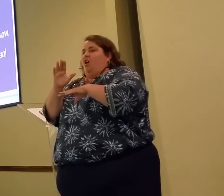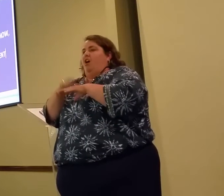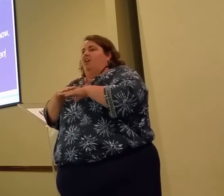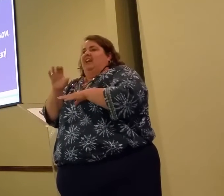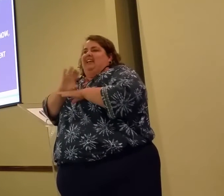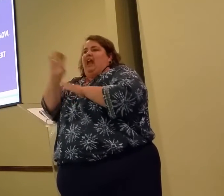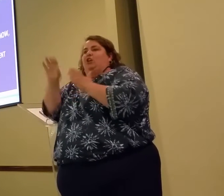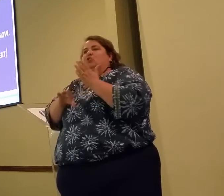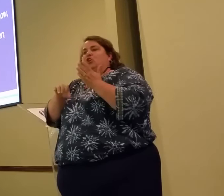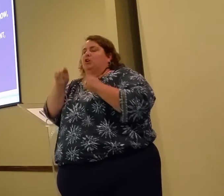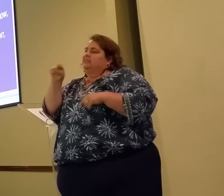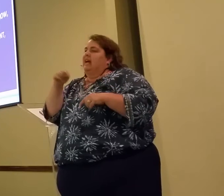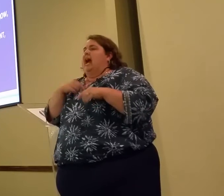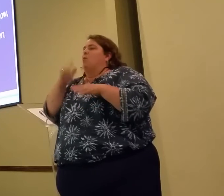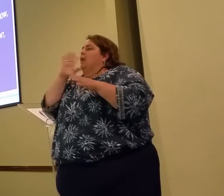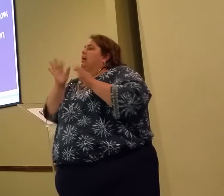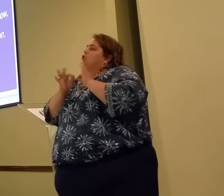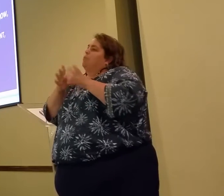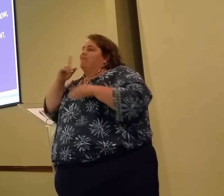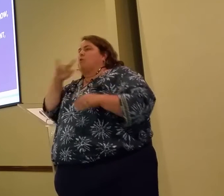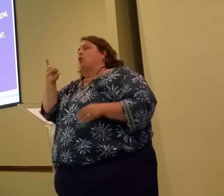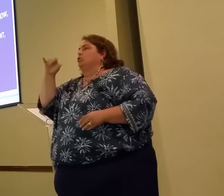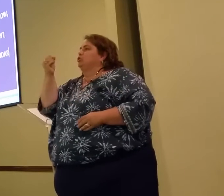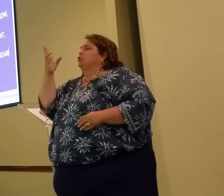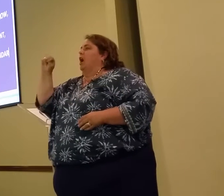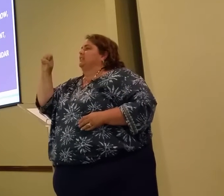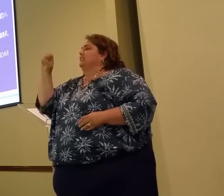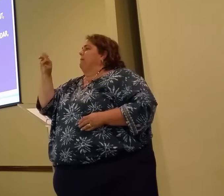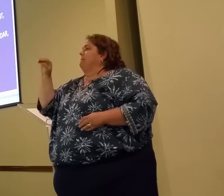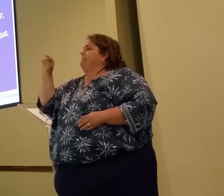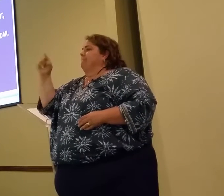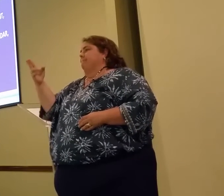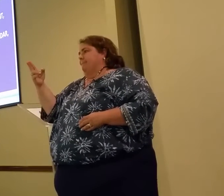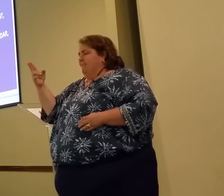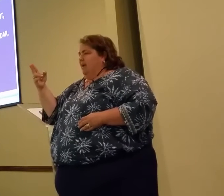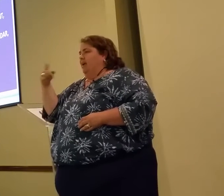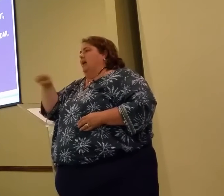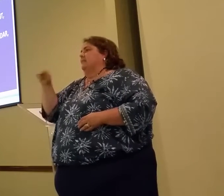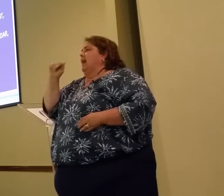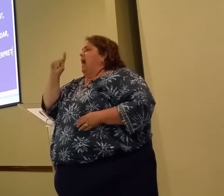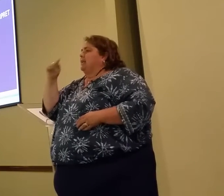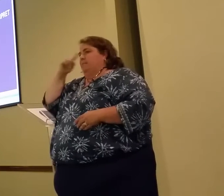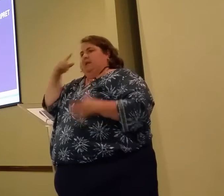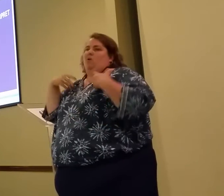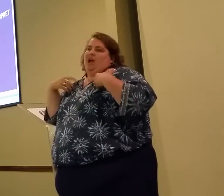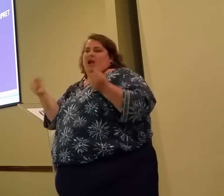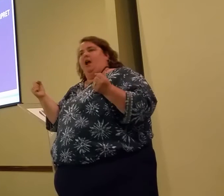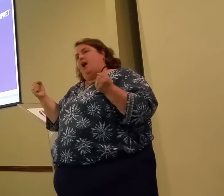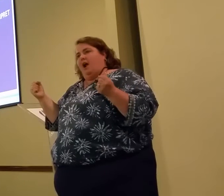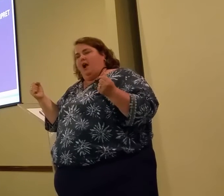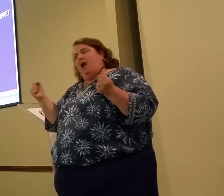and they may put it on their calendar, today I'm going to interpret for John Smith at a mental